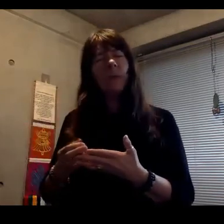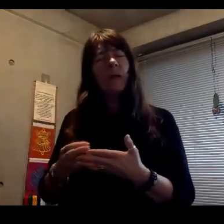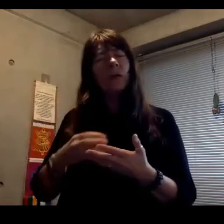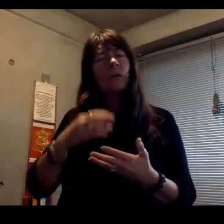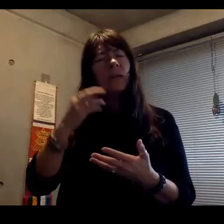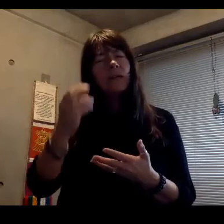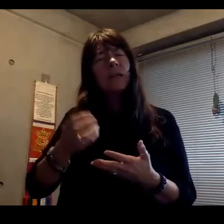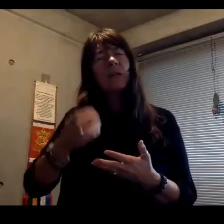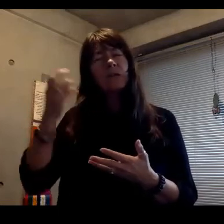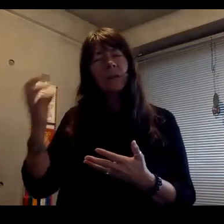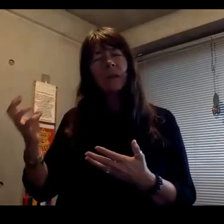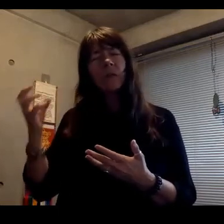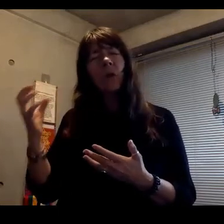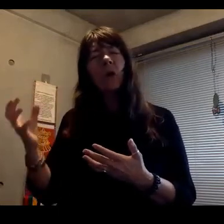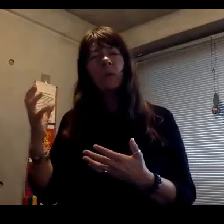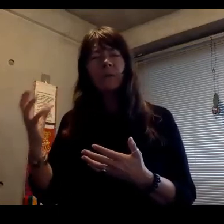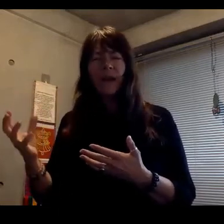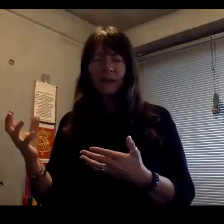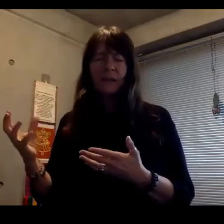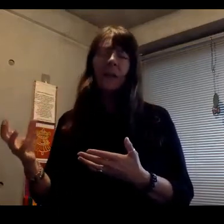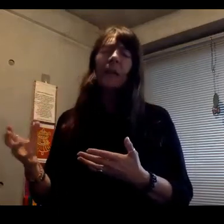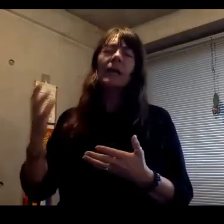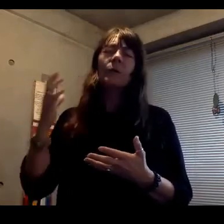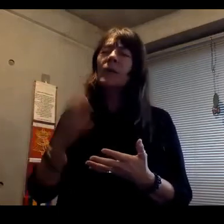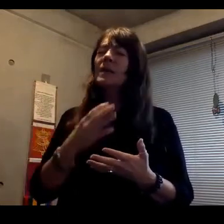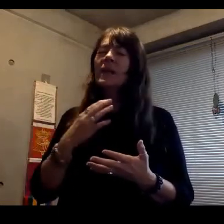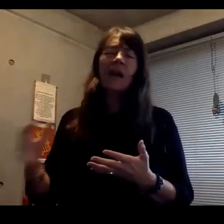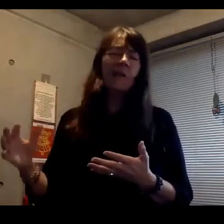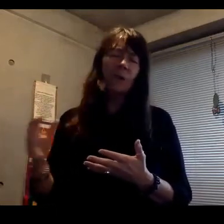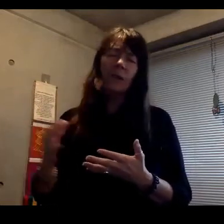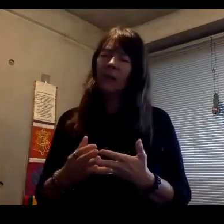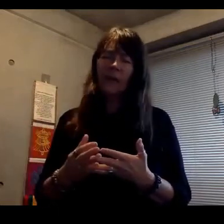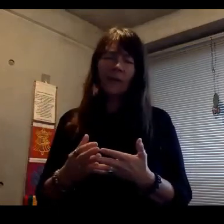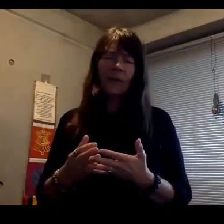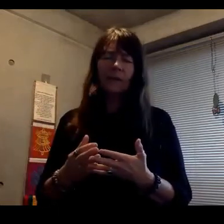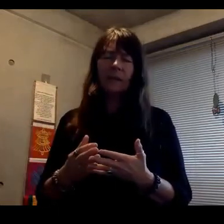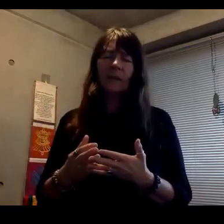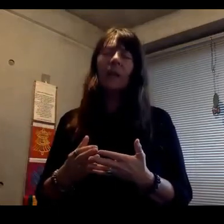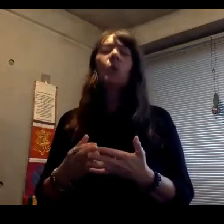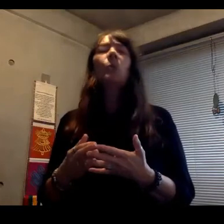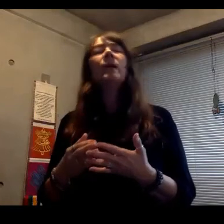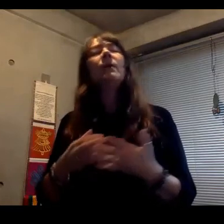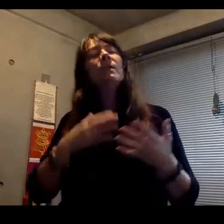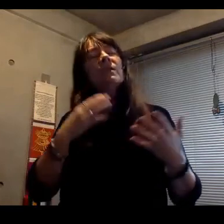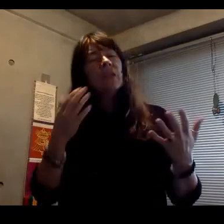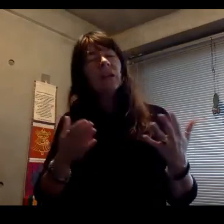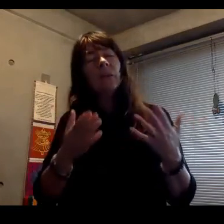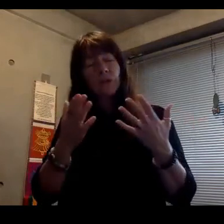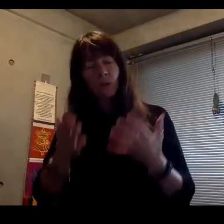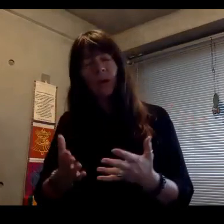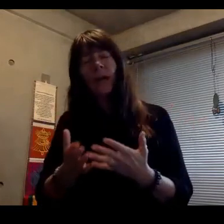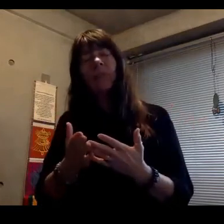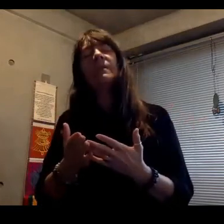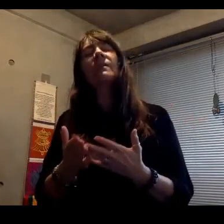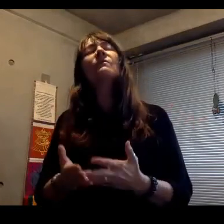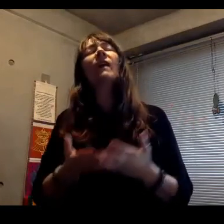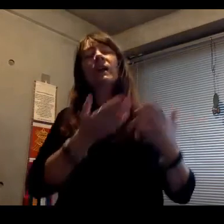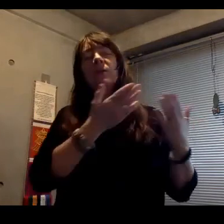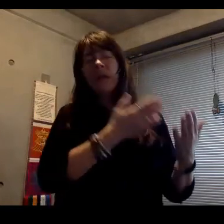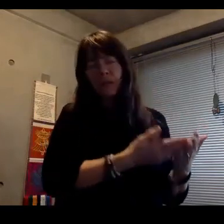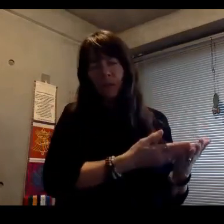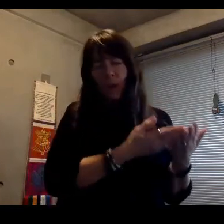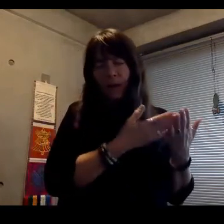of. You have an idea there's something wrong with that. And we never imply that. We would say that your life is